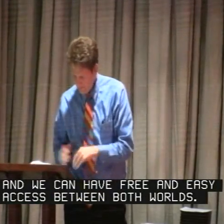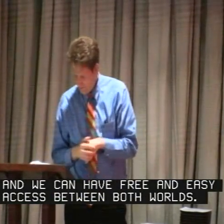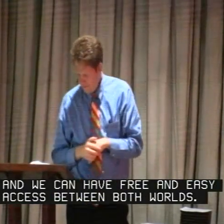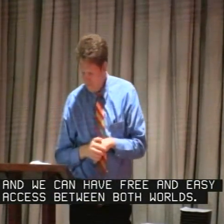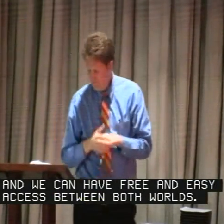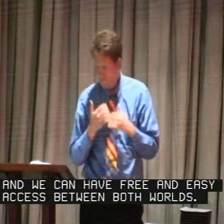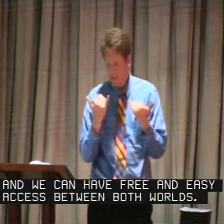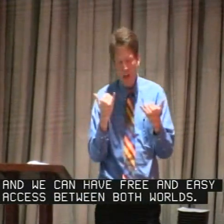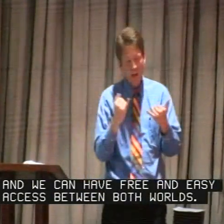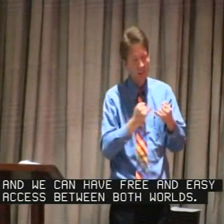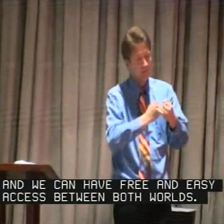that okay?